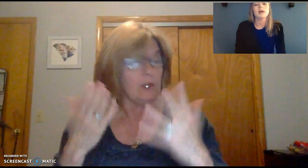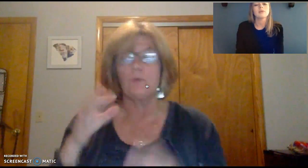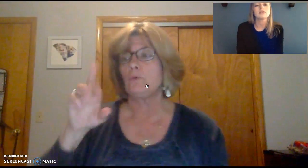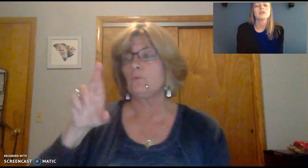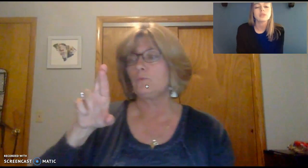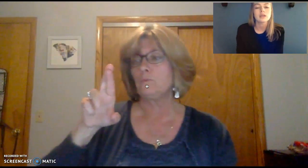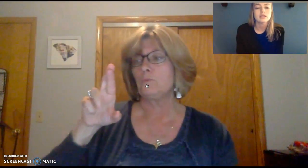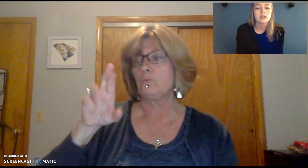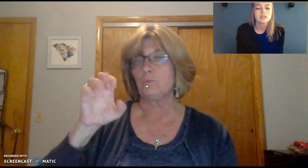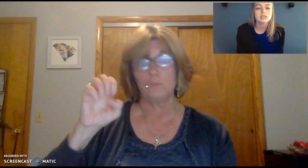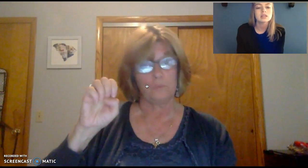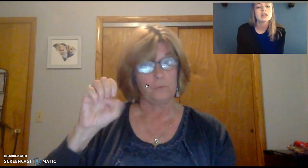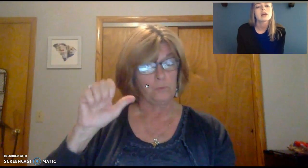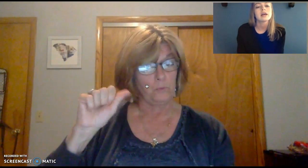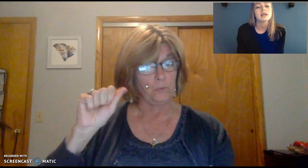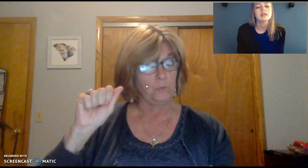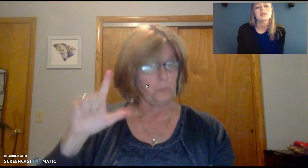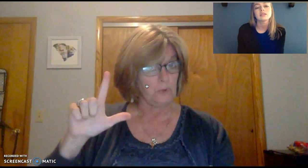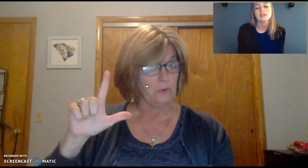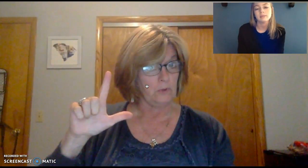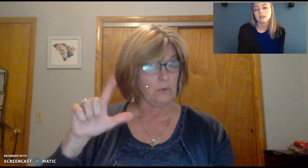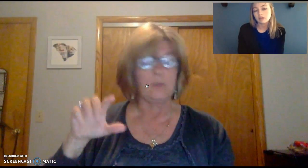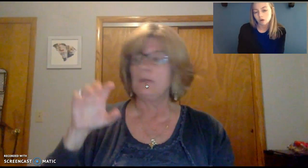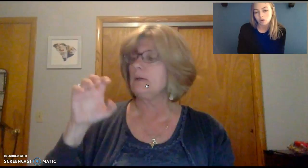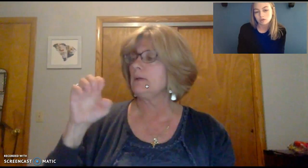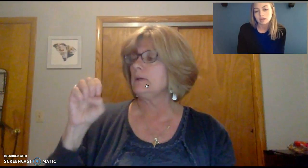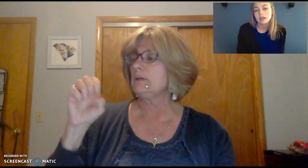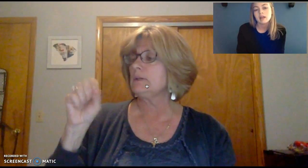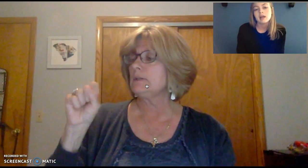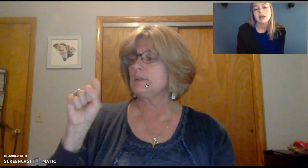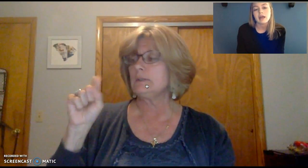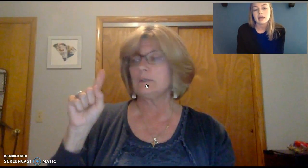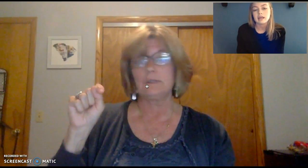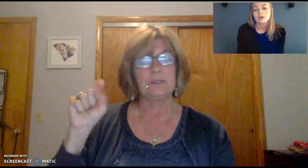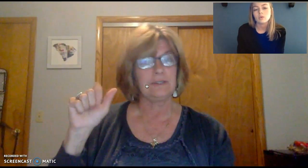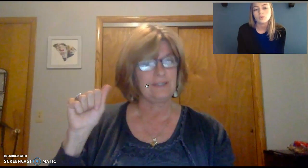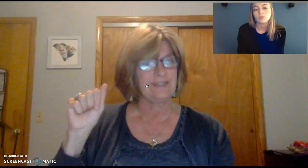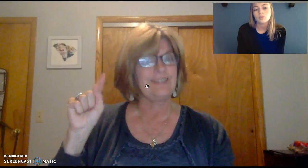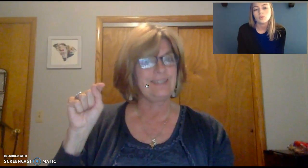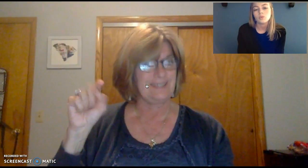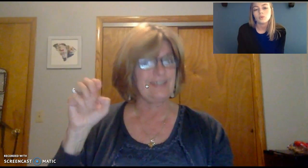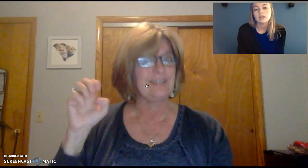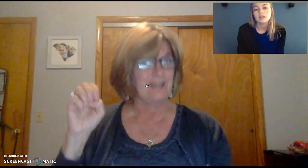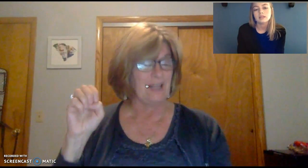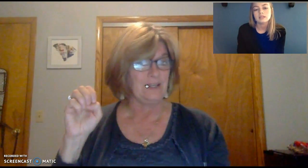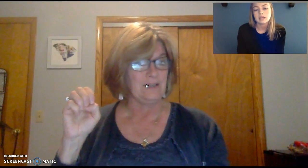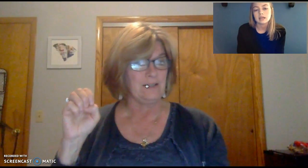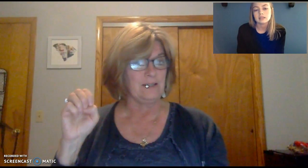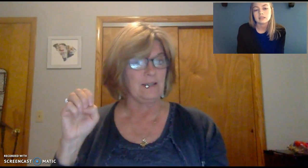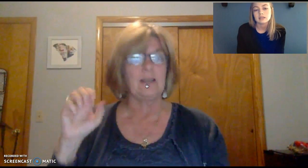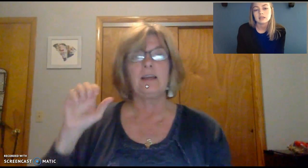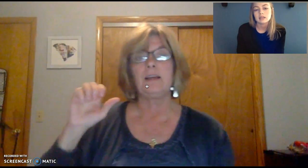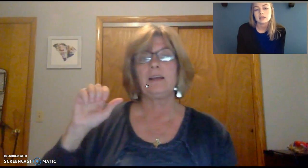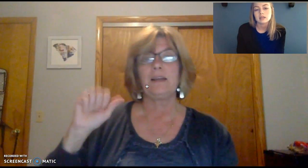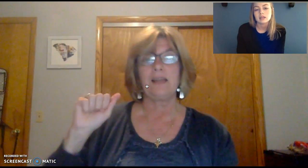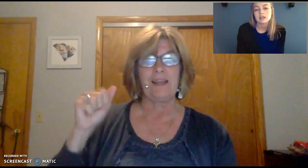Okay, well, that person who sells houses is typically called a real